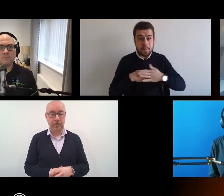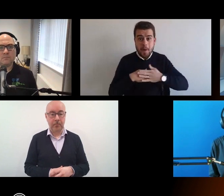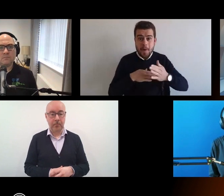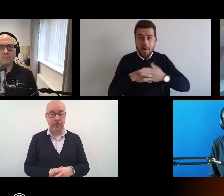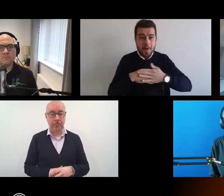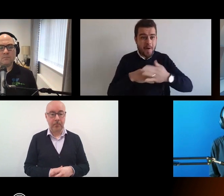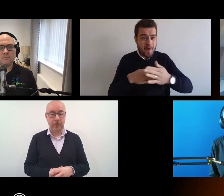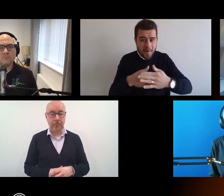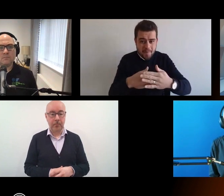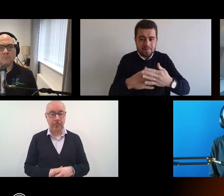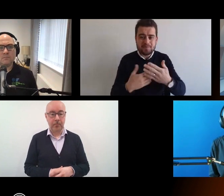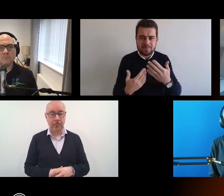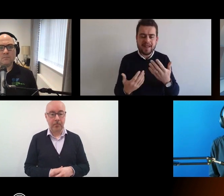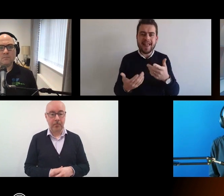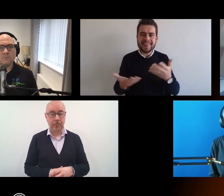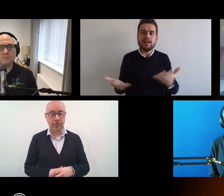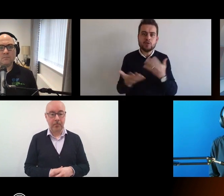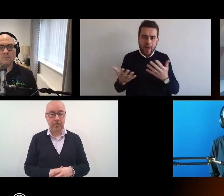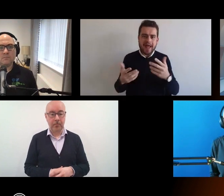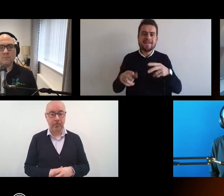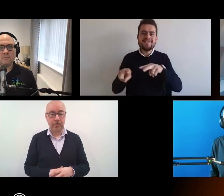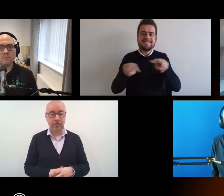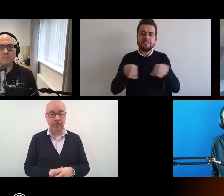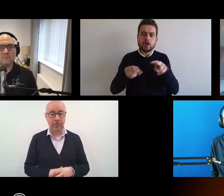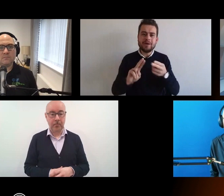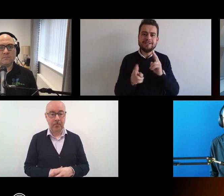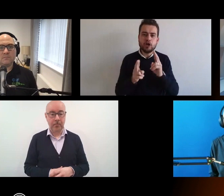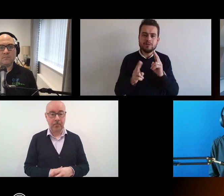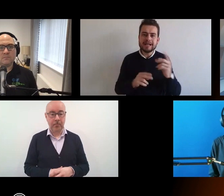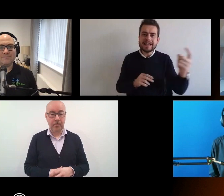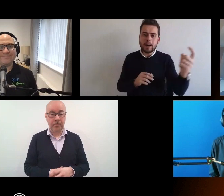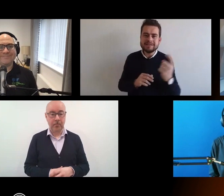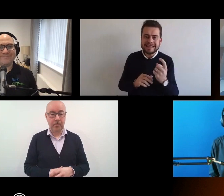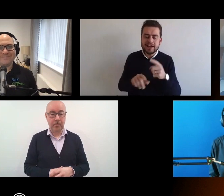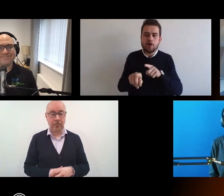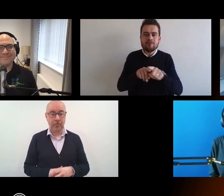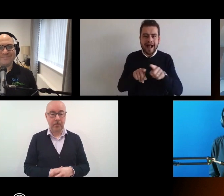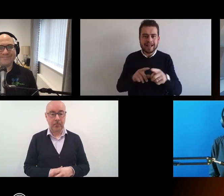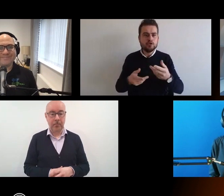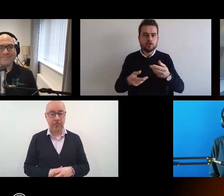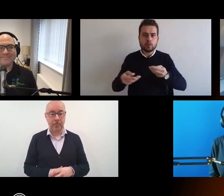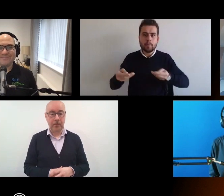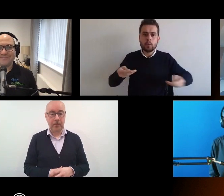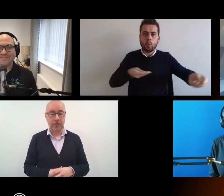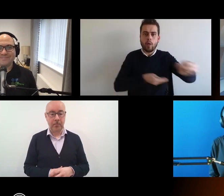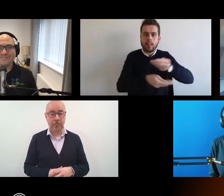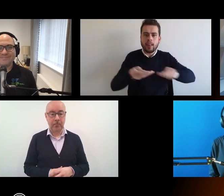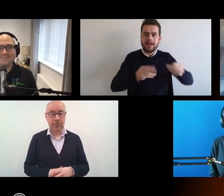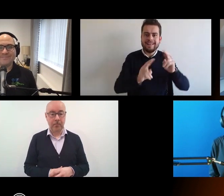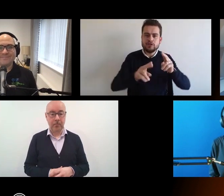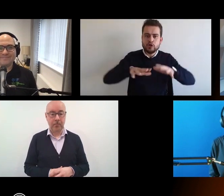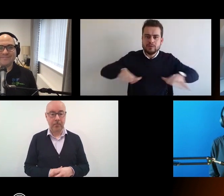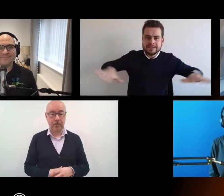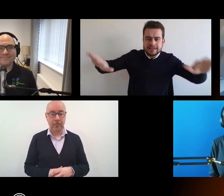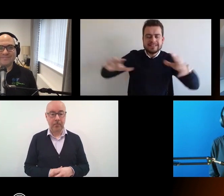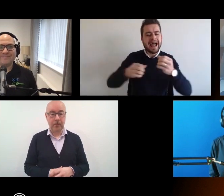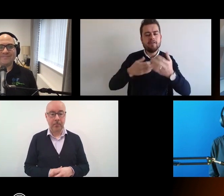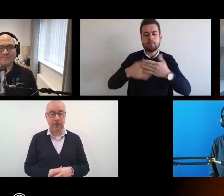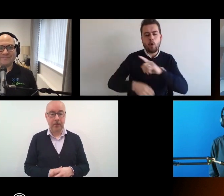of course, we don't have enough interpreters again, because deaf people are using the interpreters that are there, which is where video interpreting comes